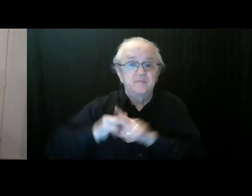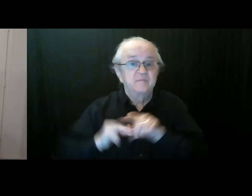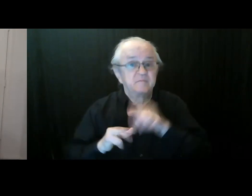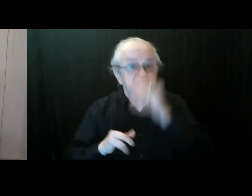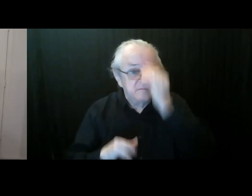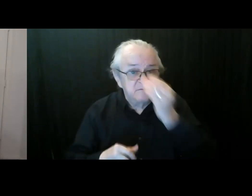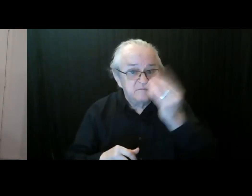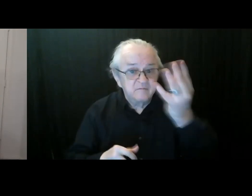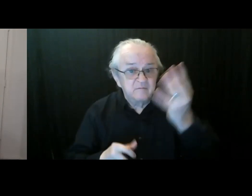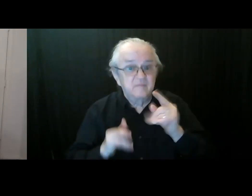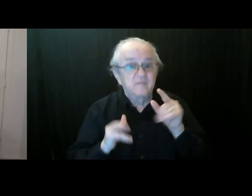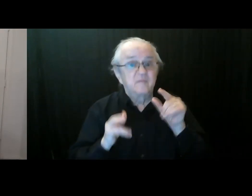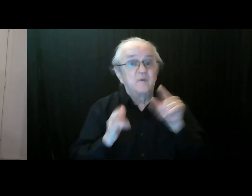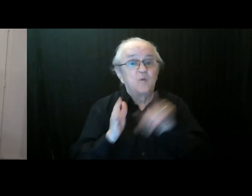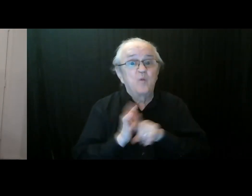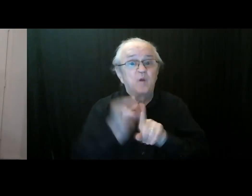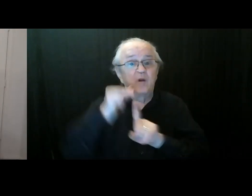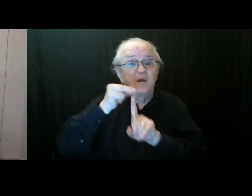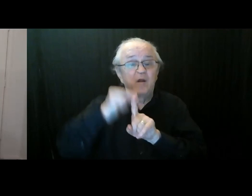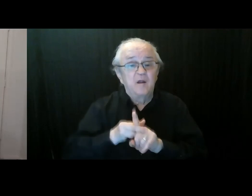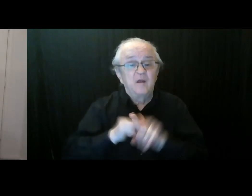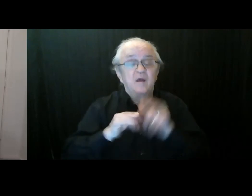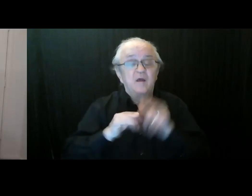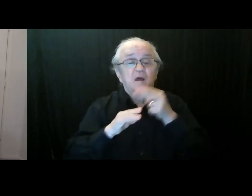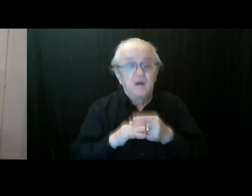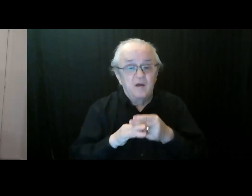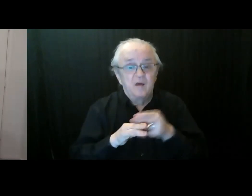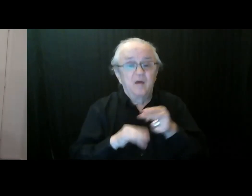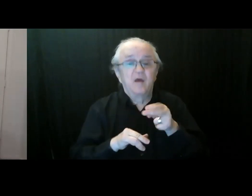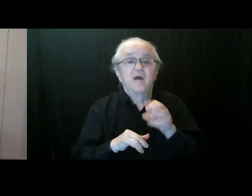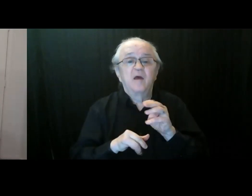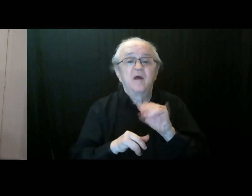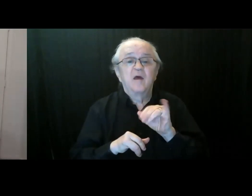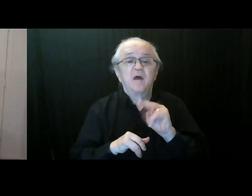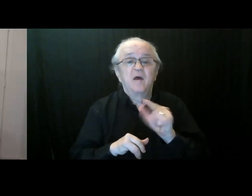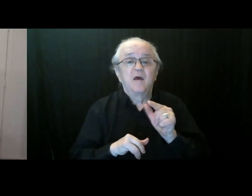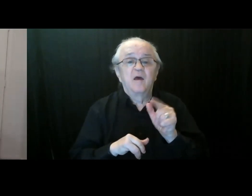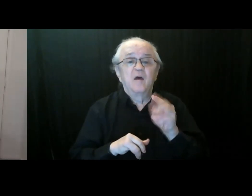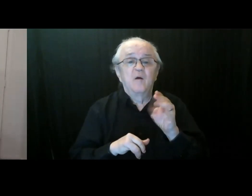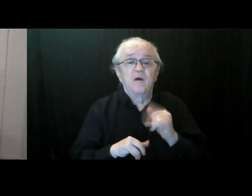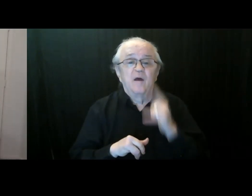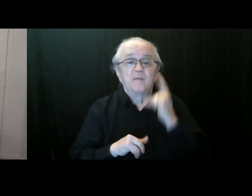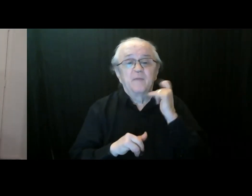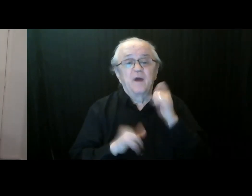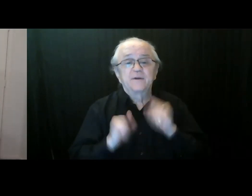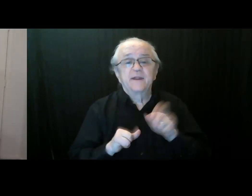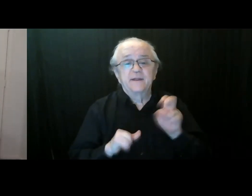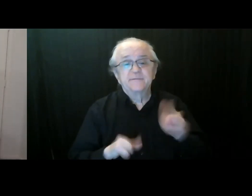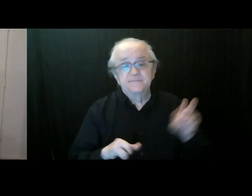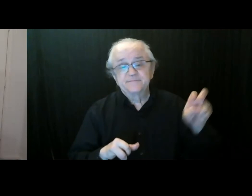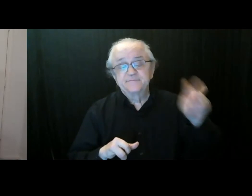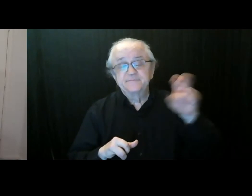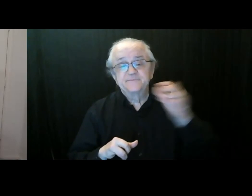is on the menu. It's called the Hemingway because it's a movable feast. I took